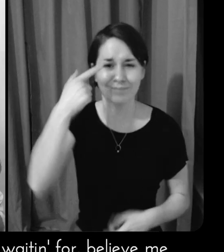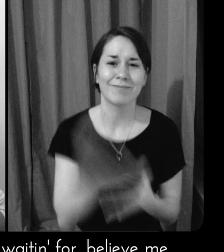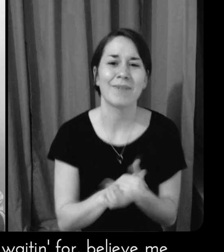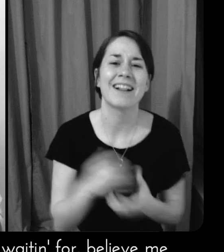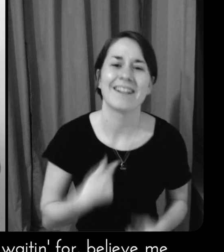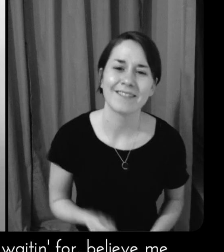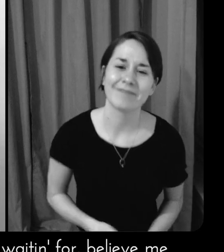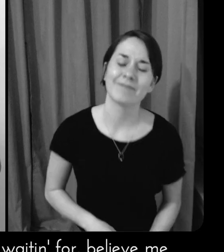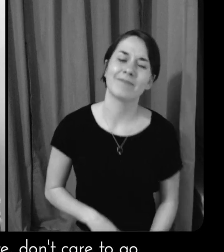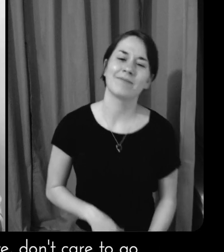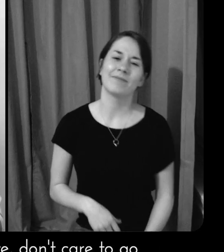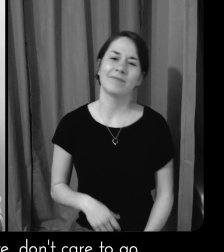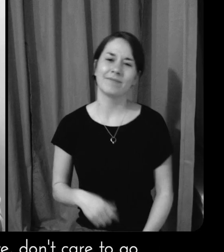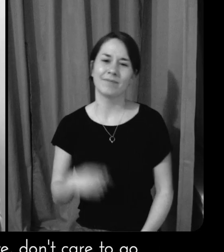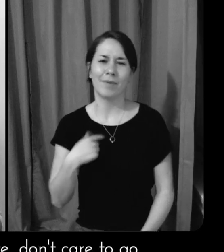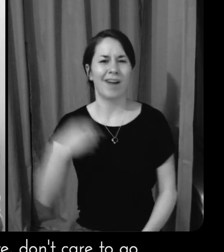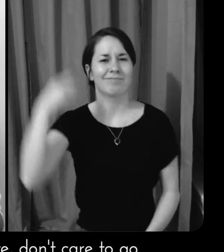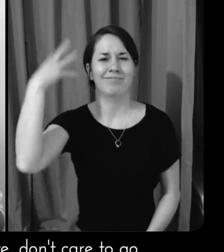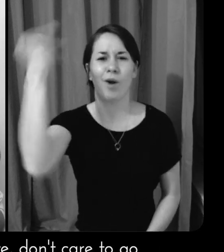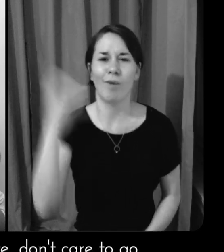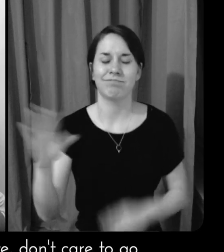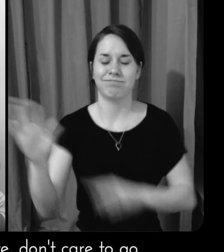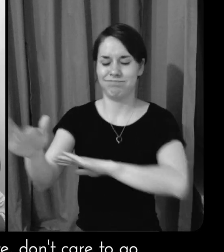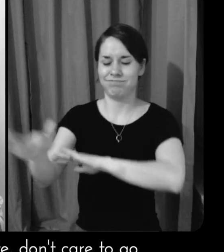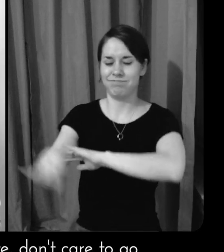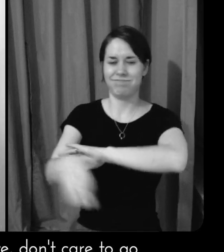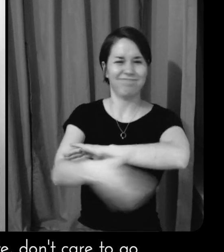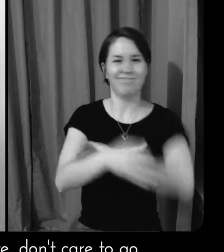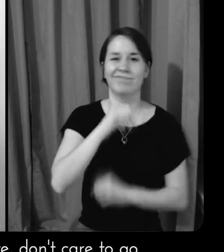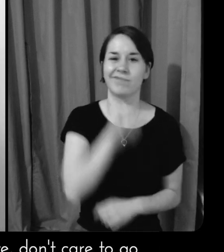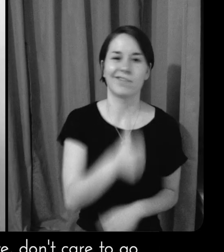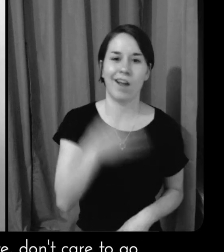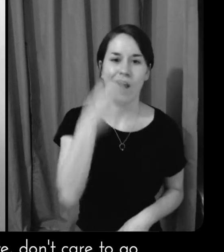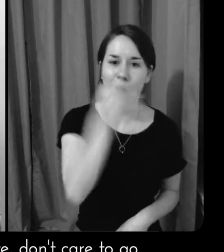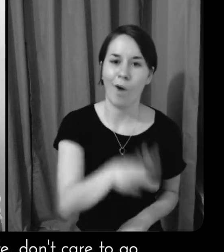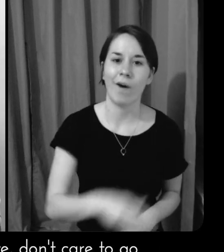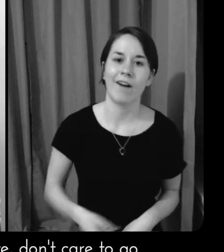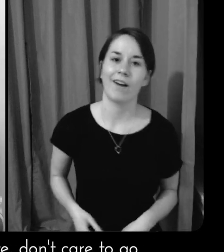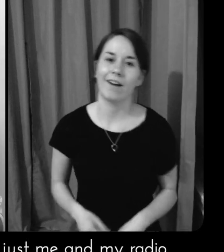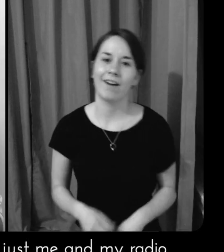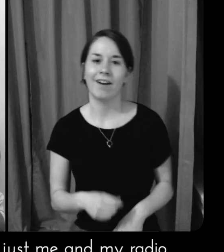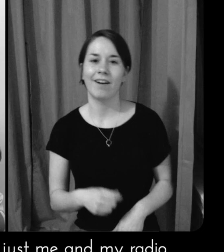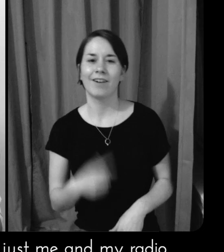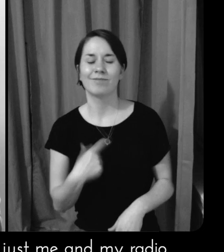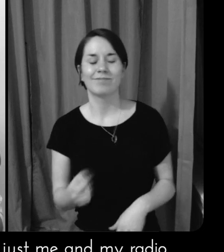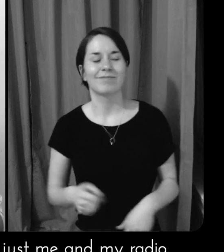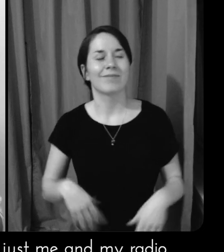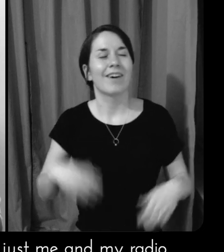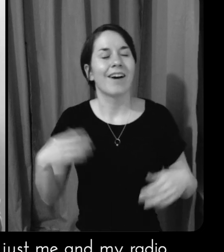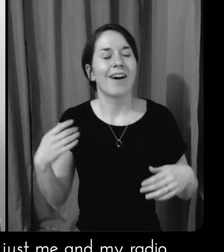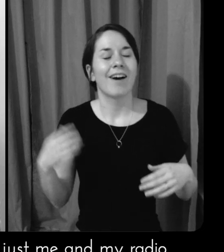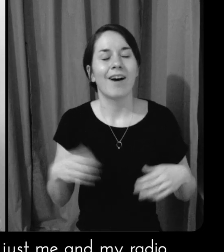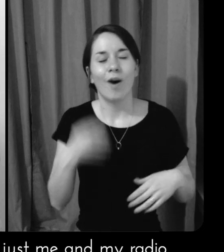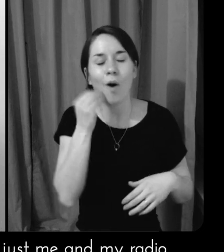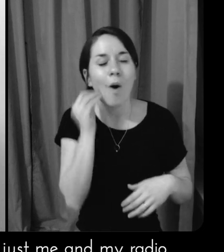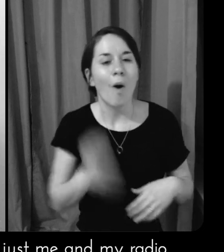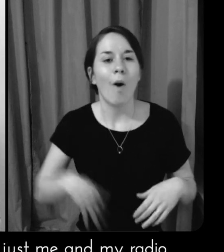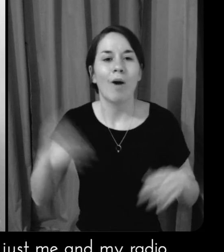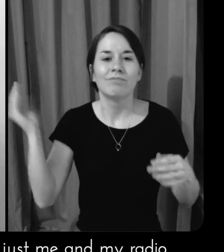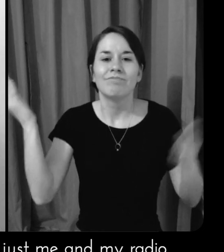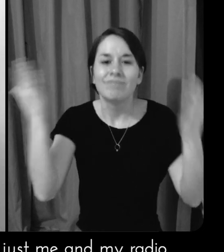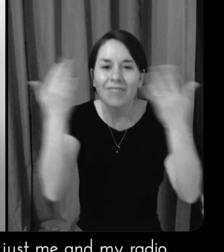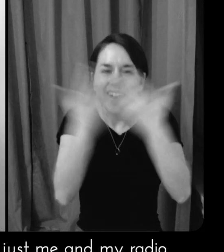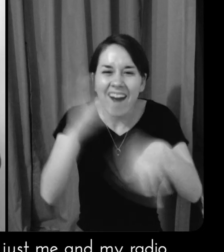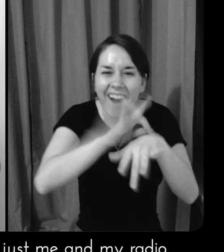Please believe me, I don't stay island, no, I don't care to go. I'm home about eight, just me